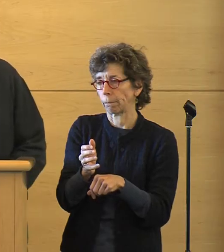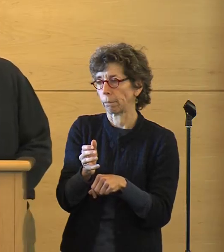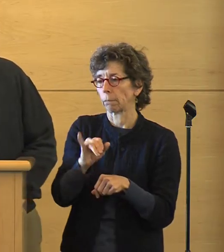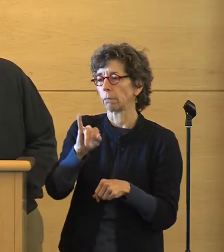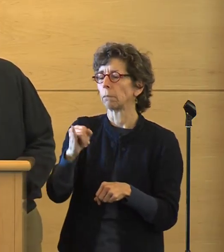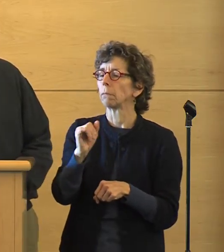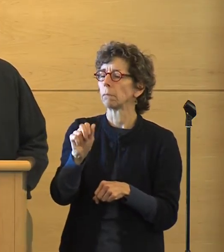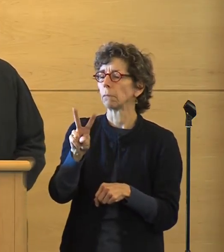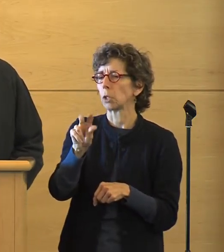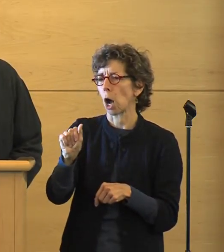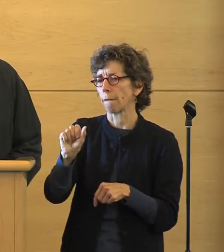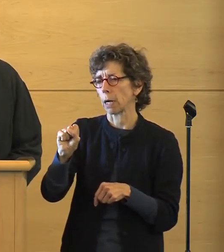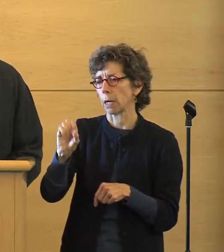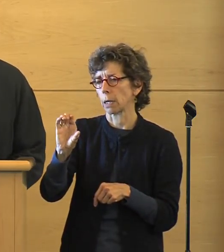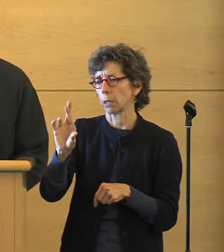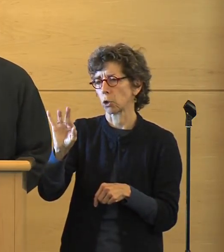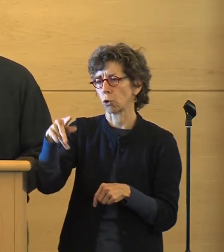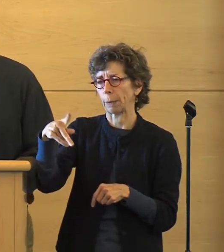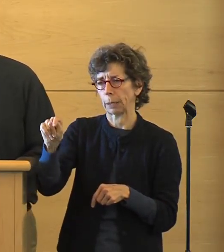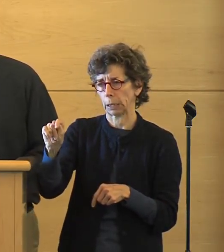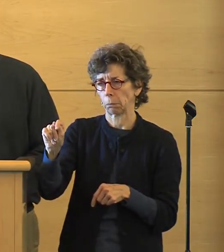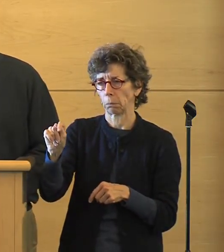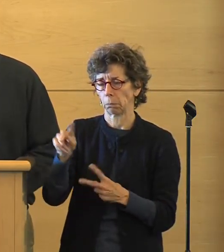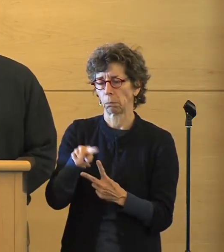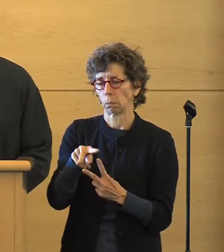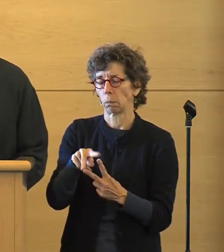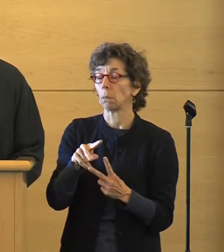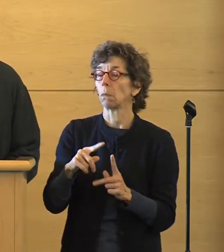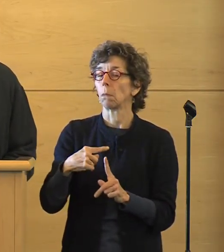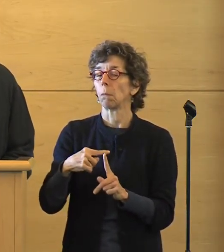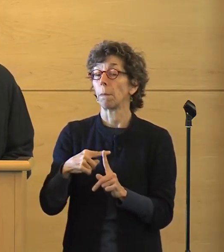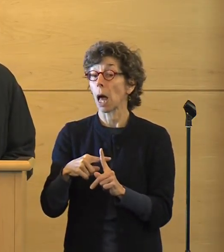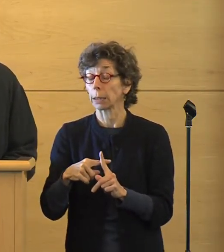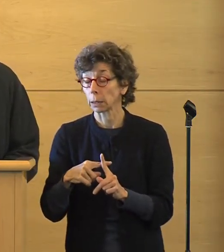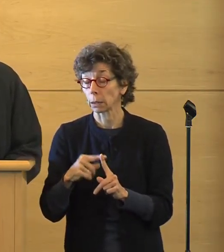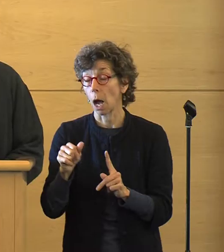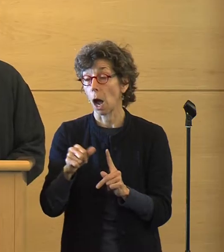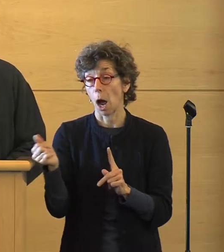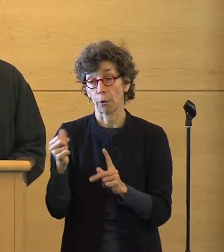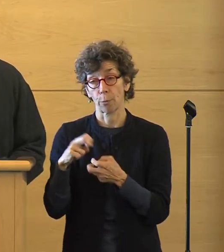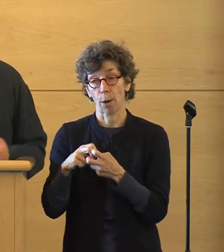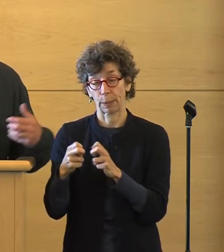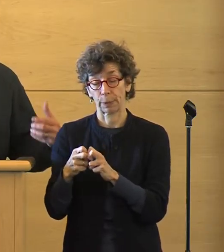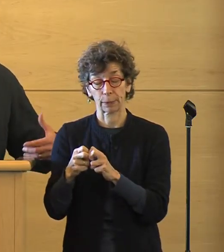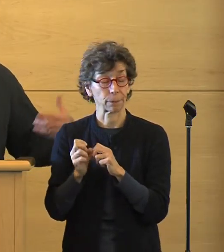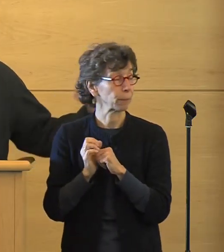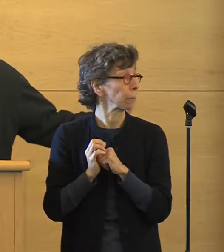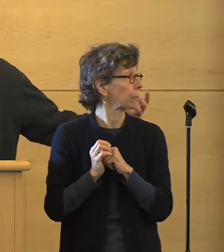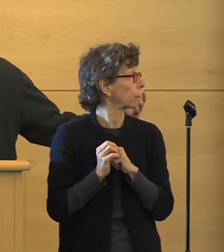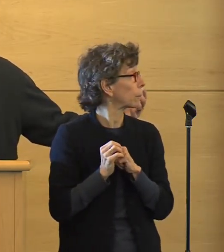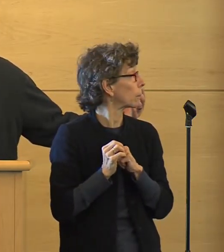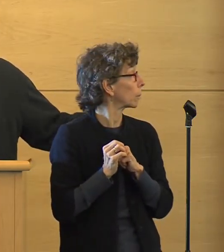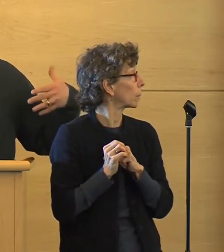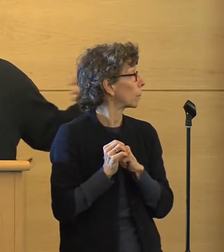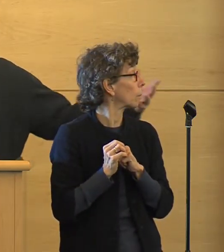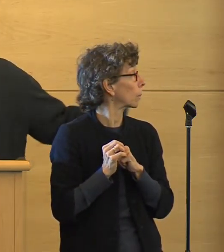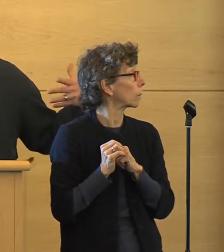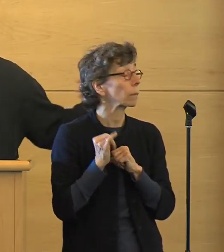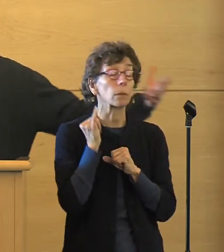All of those are solvable problems with Aria and with also adding, you know, maybe some